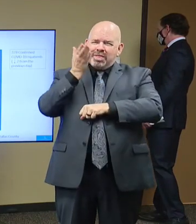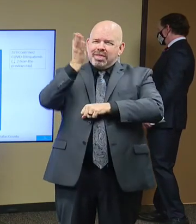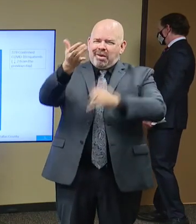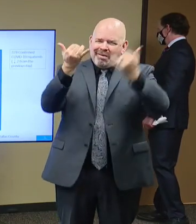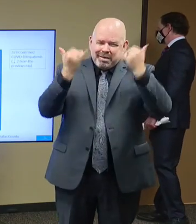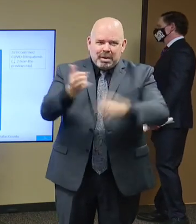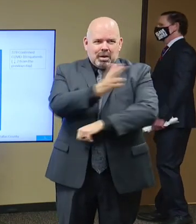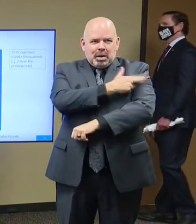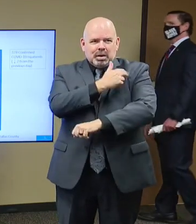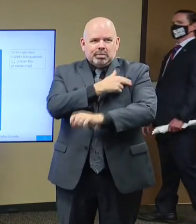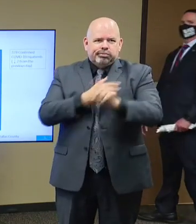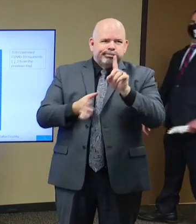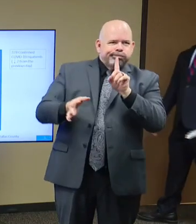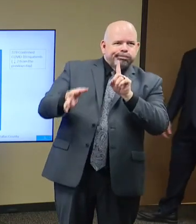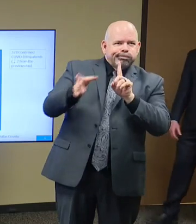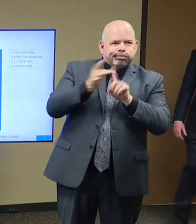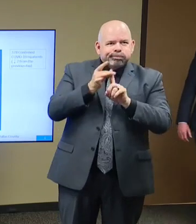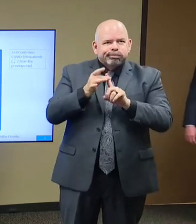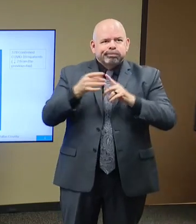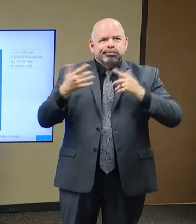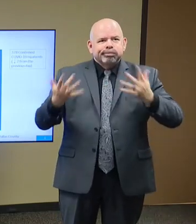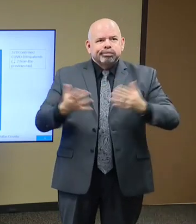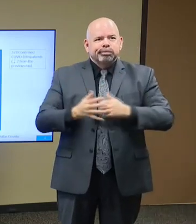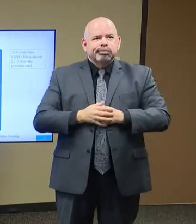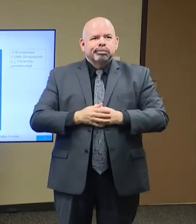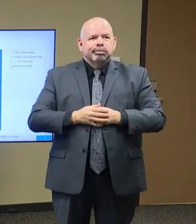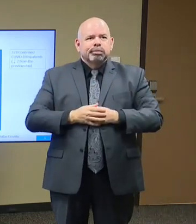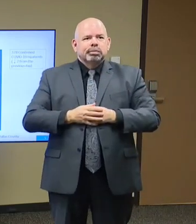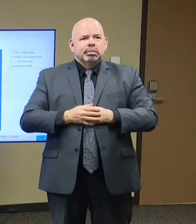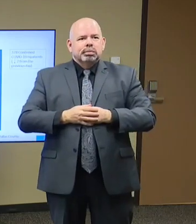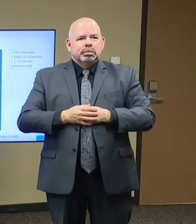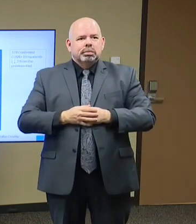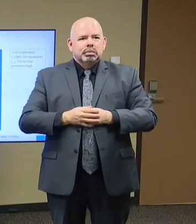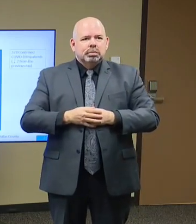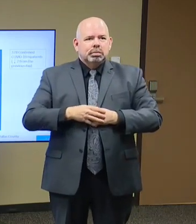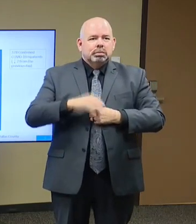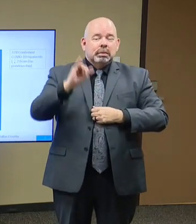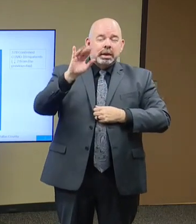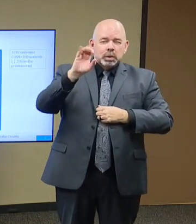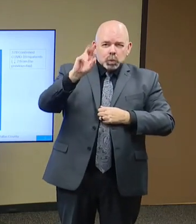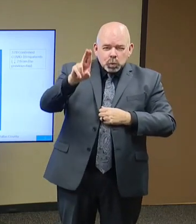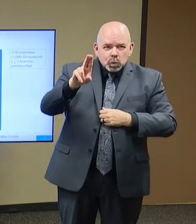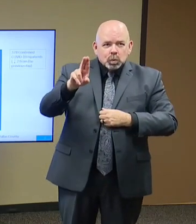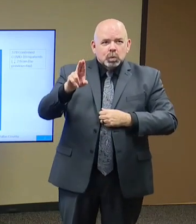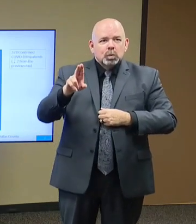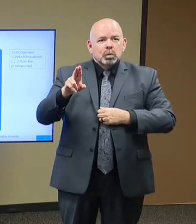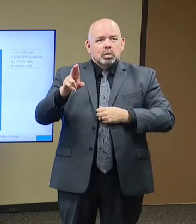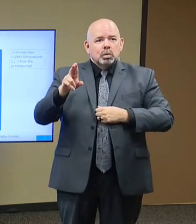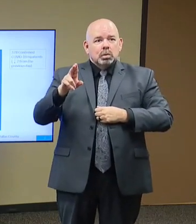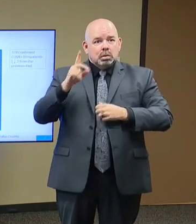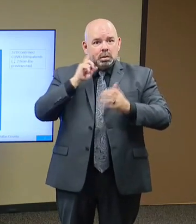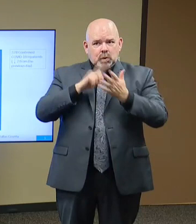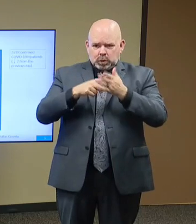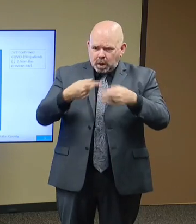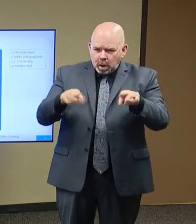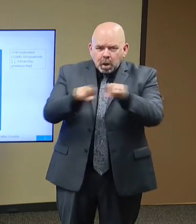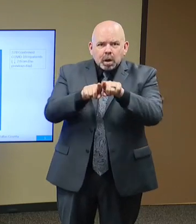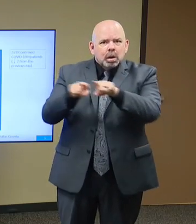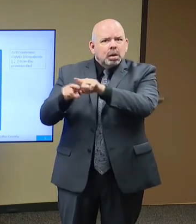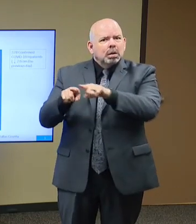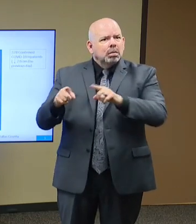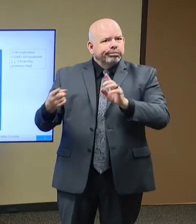general hospital beds and the ICU beds. Again, this one now, it's delayed from when it started dropping,